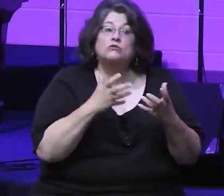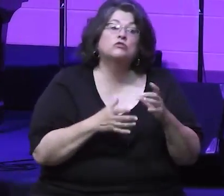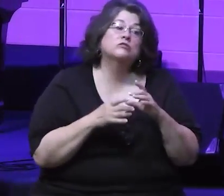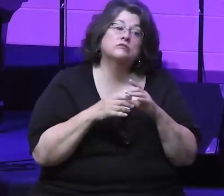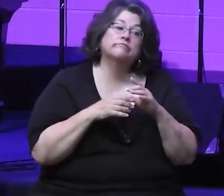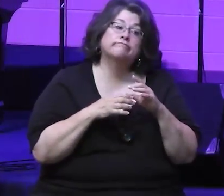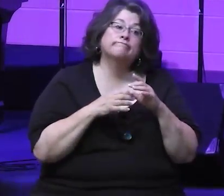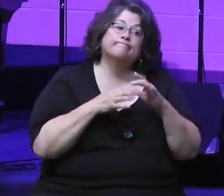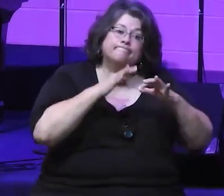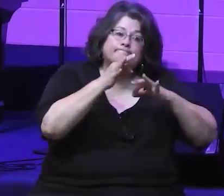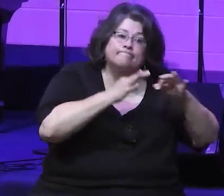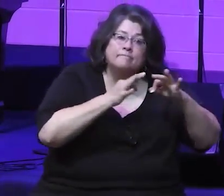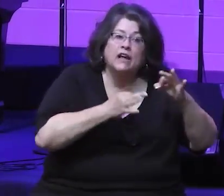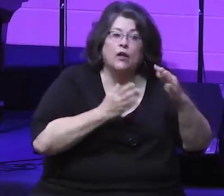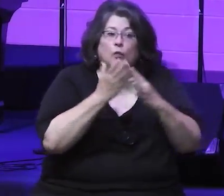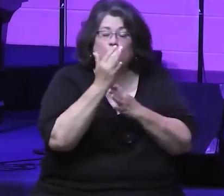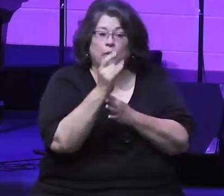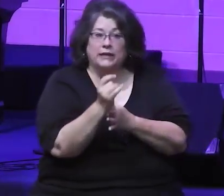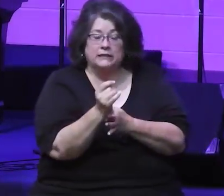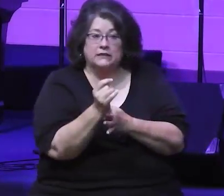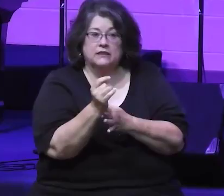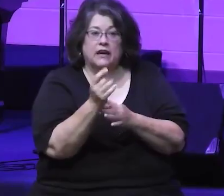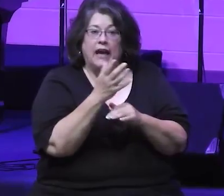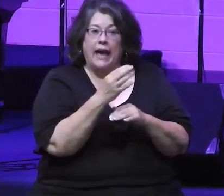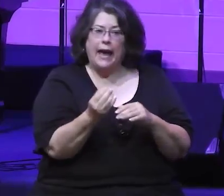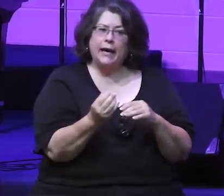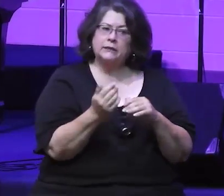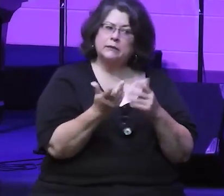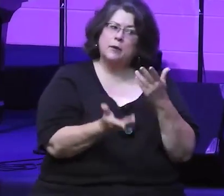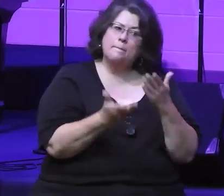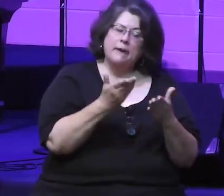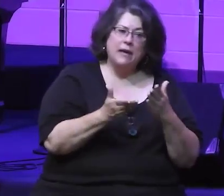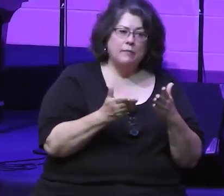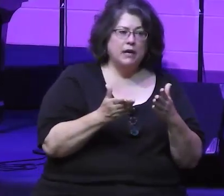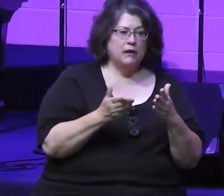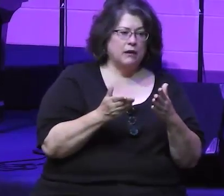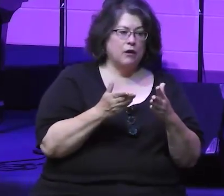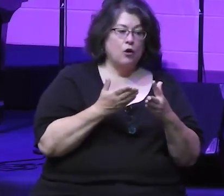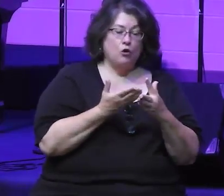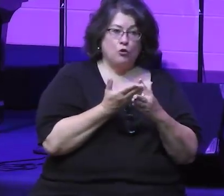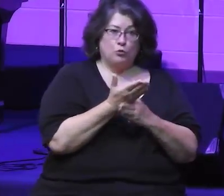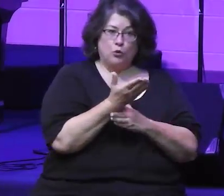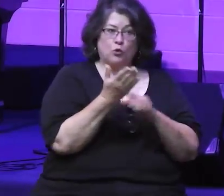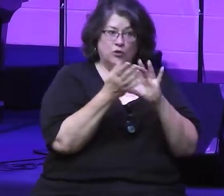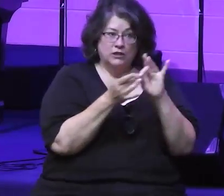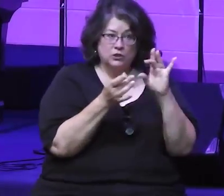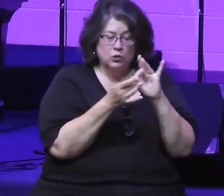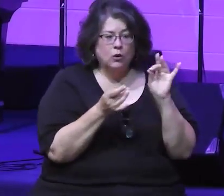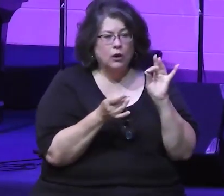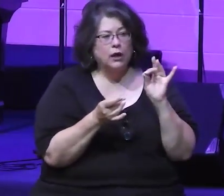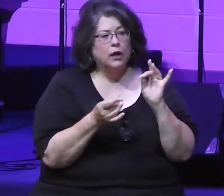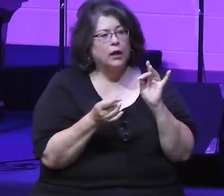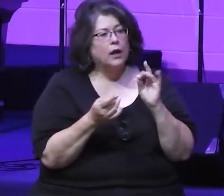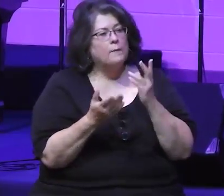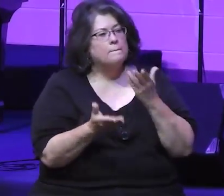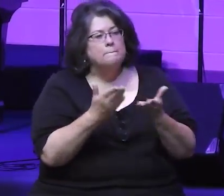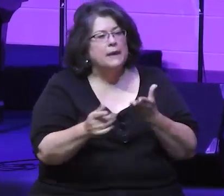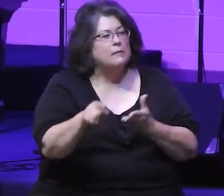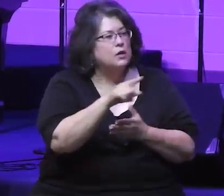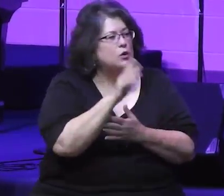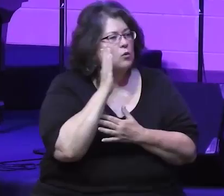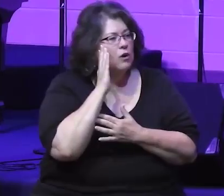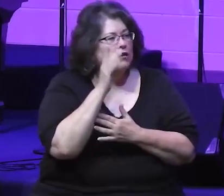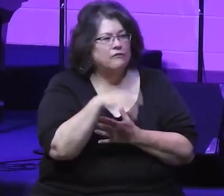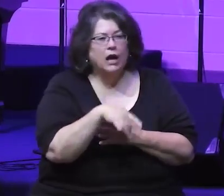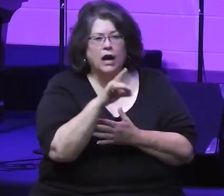and suggest that perhaps along the way there might be just 1 or 2 ideas that are a part of one of the subpoints that might be something that you would take with